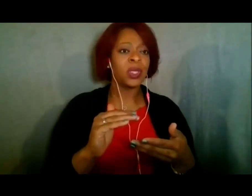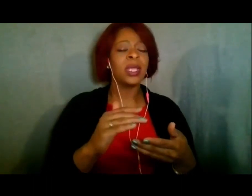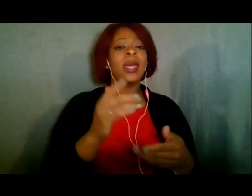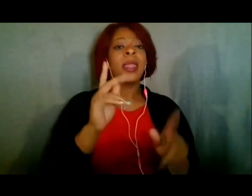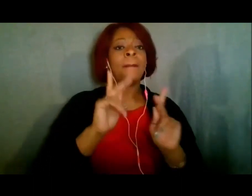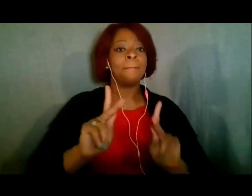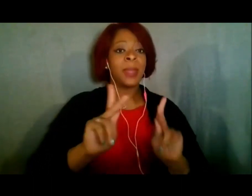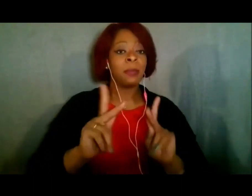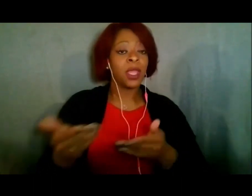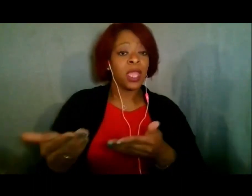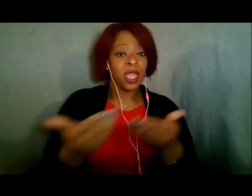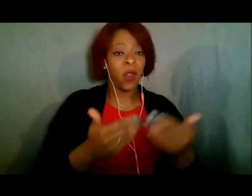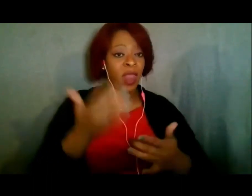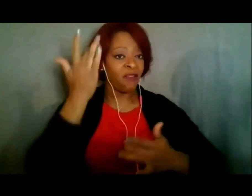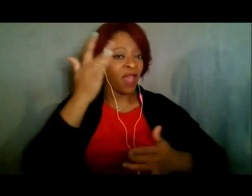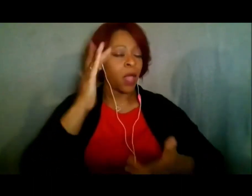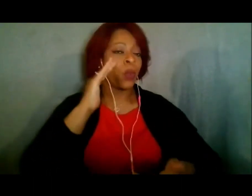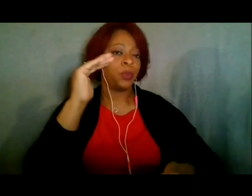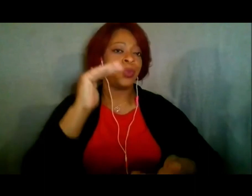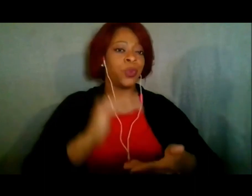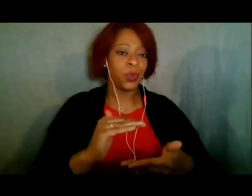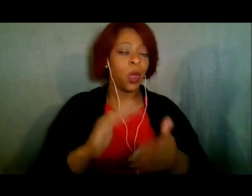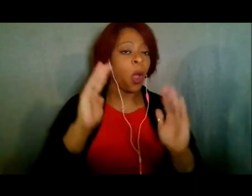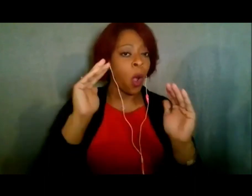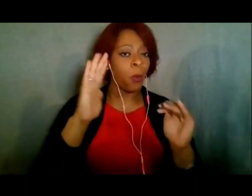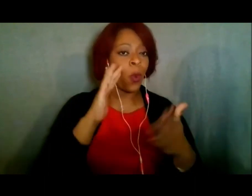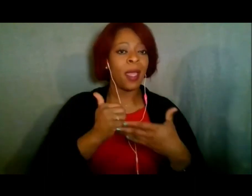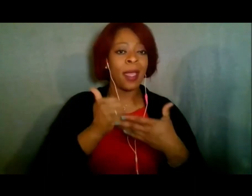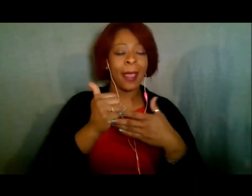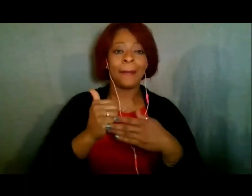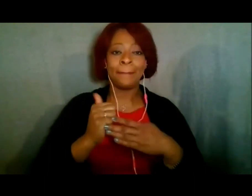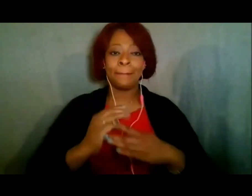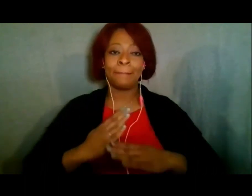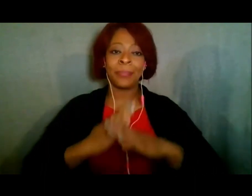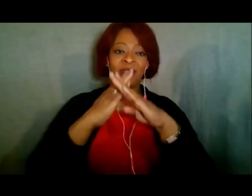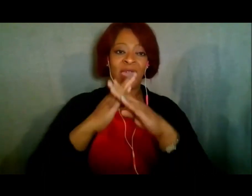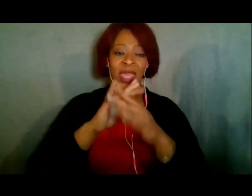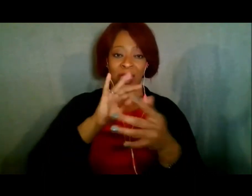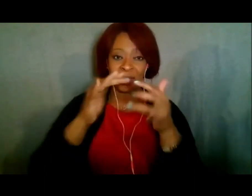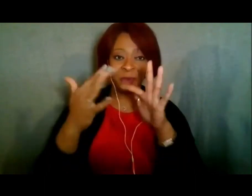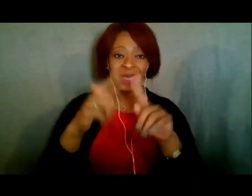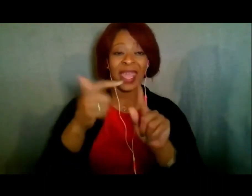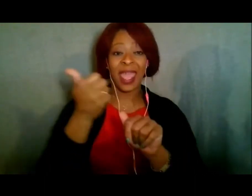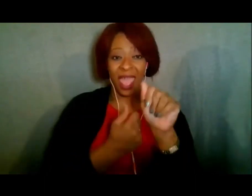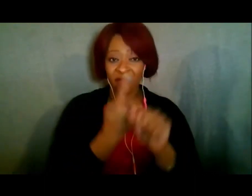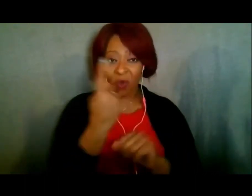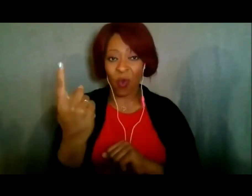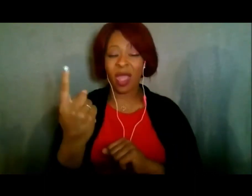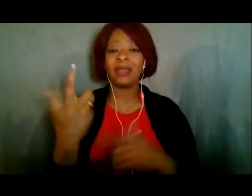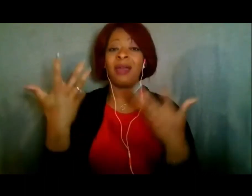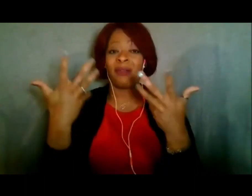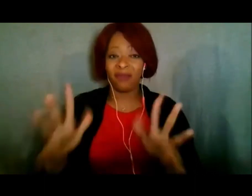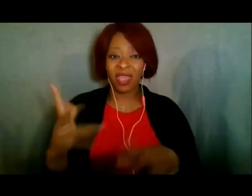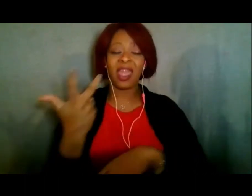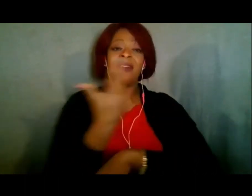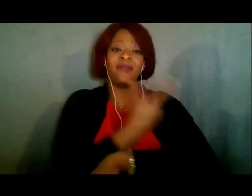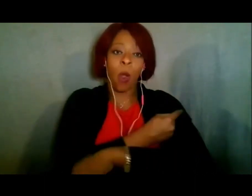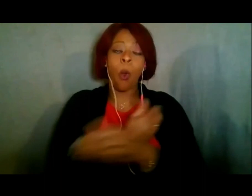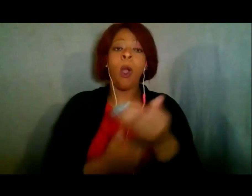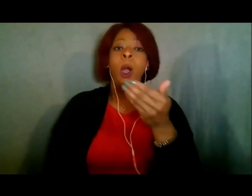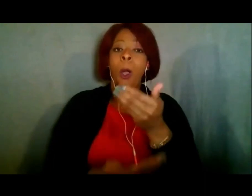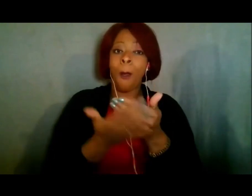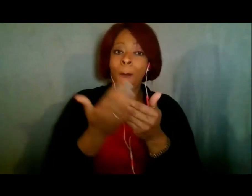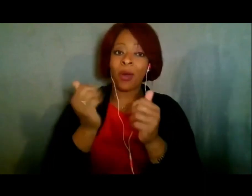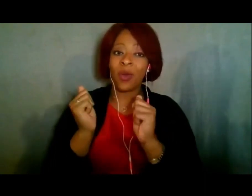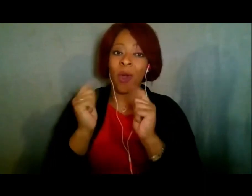carriers. So we're hoping it will help stop some spread, but until everyone is vaccinated, or almost